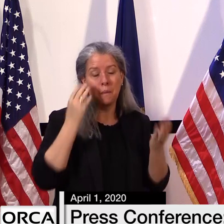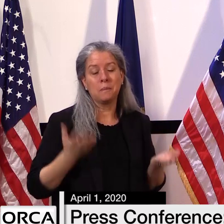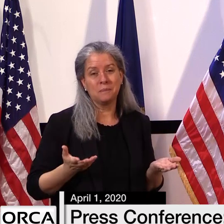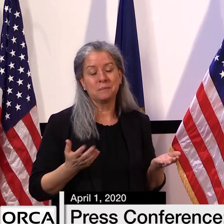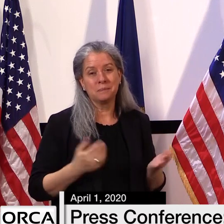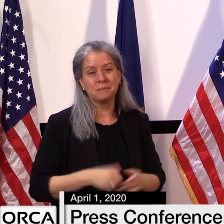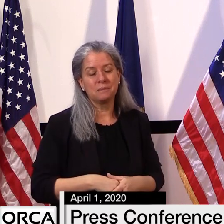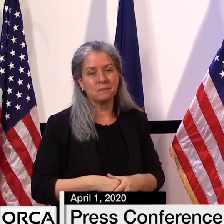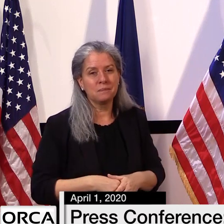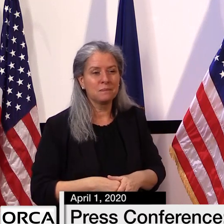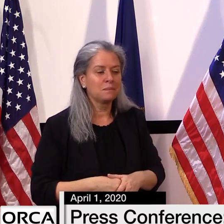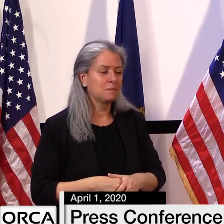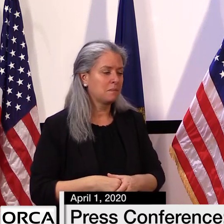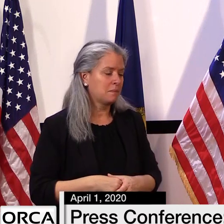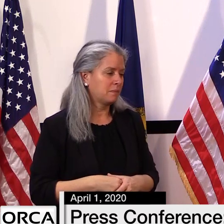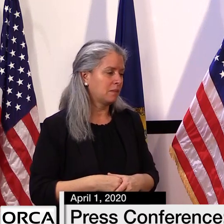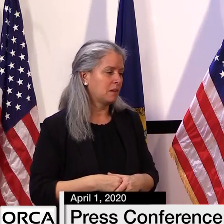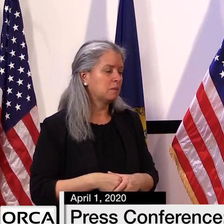of people.